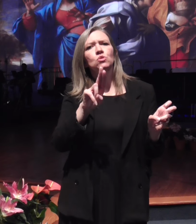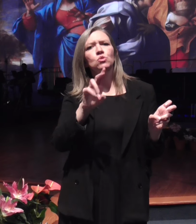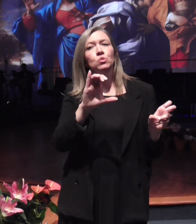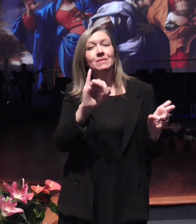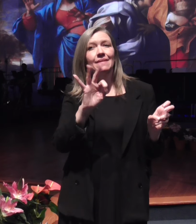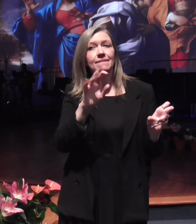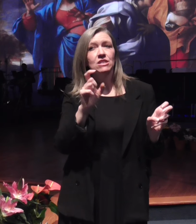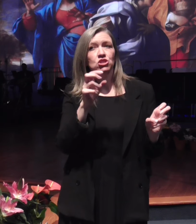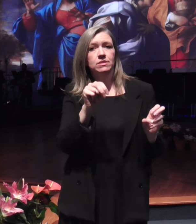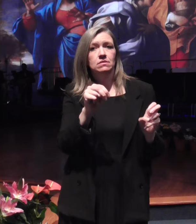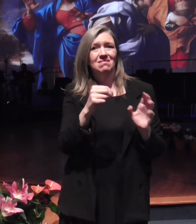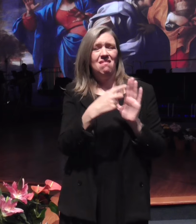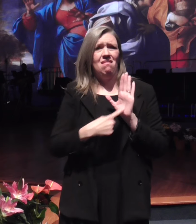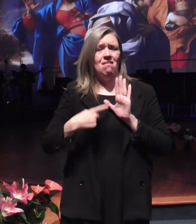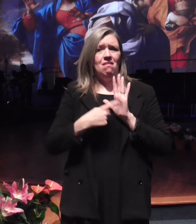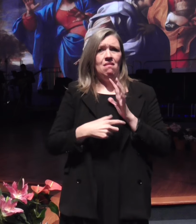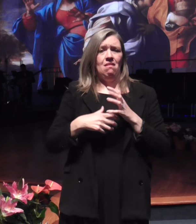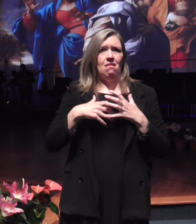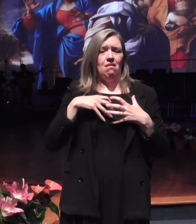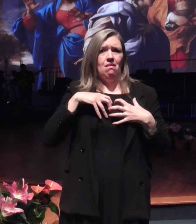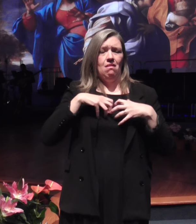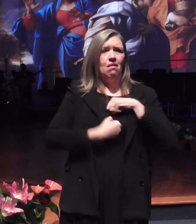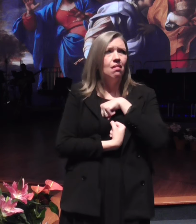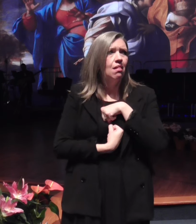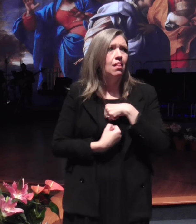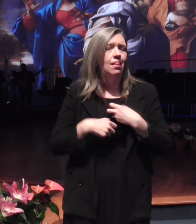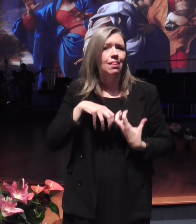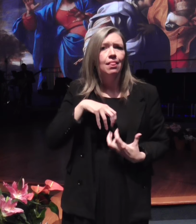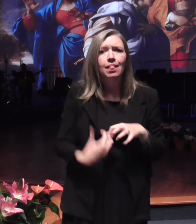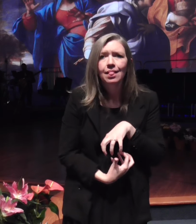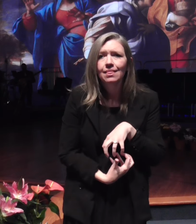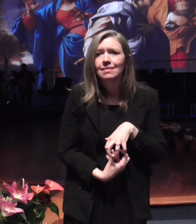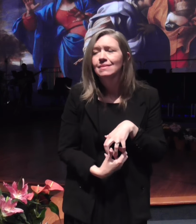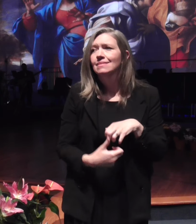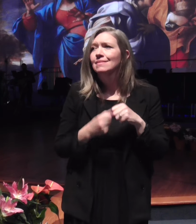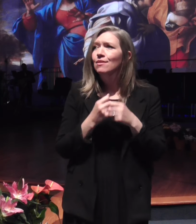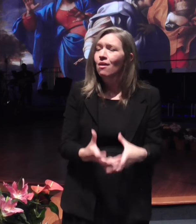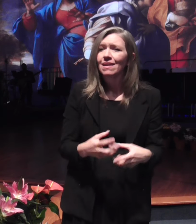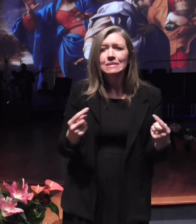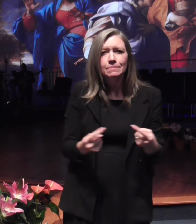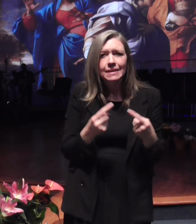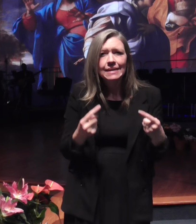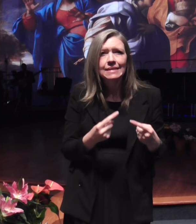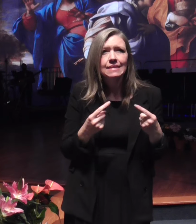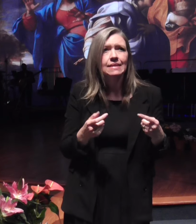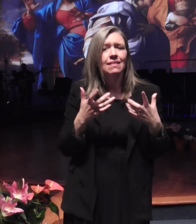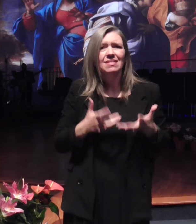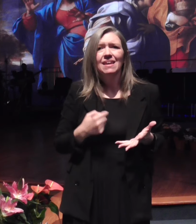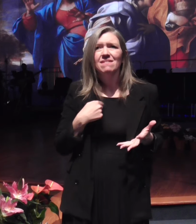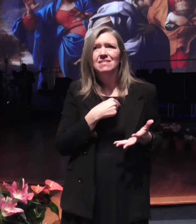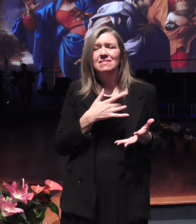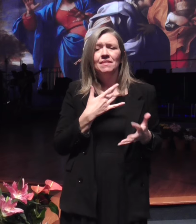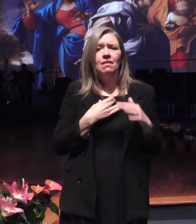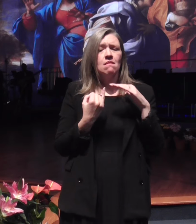Those experiences that cause us pain and leave us in a tomb of seeming